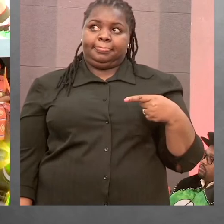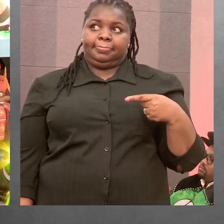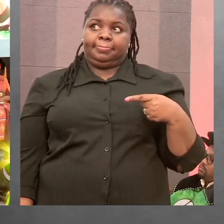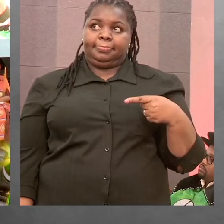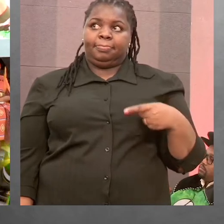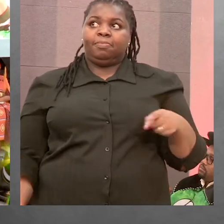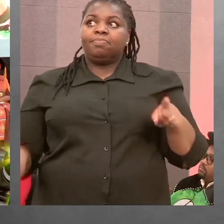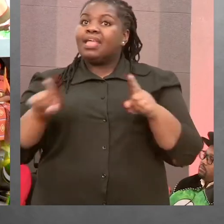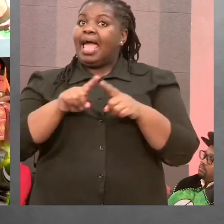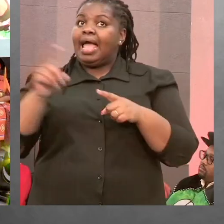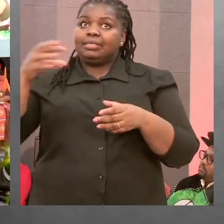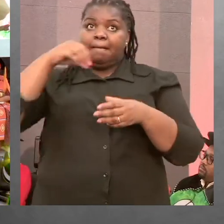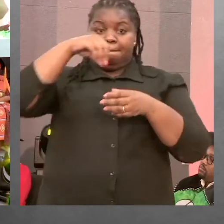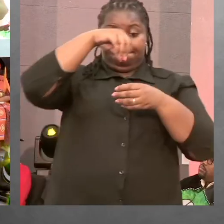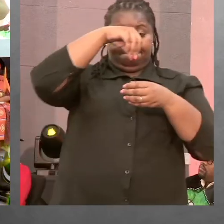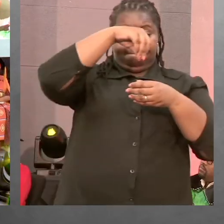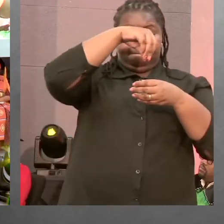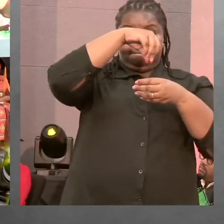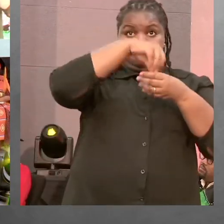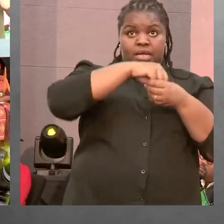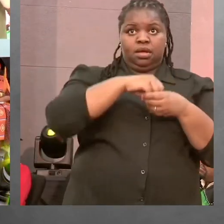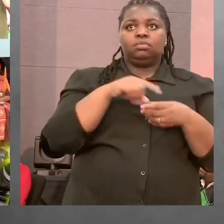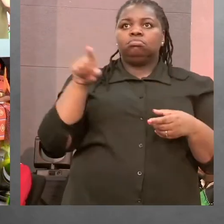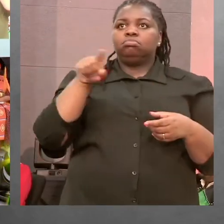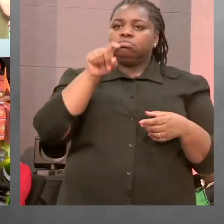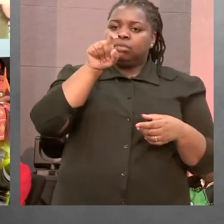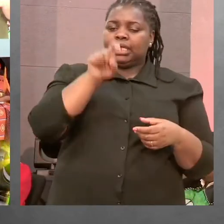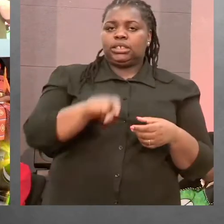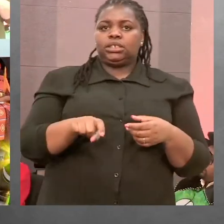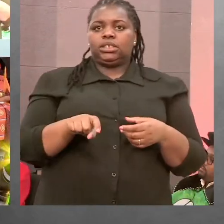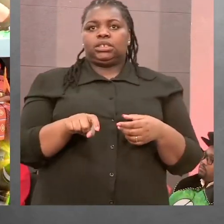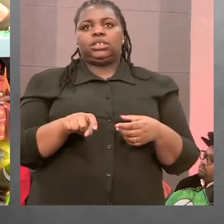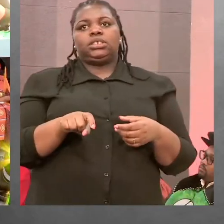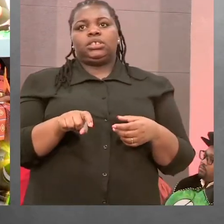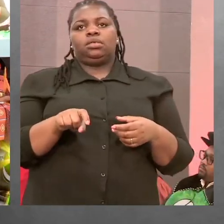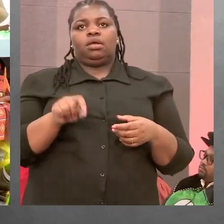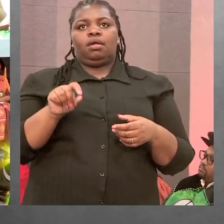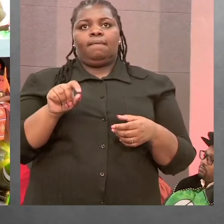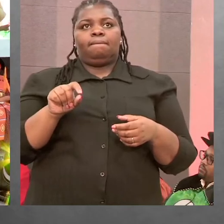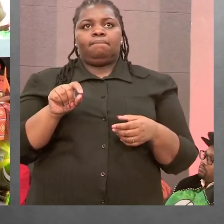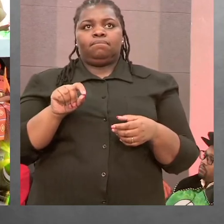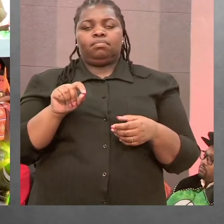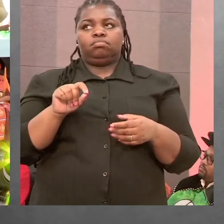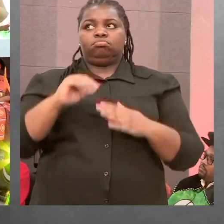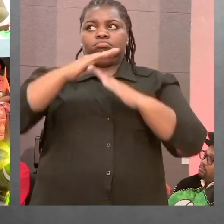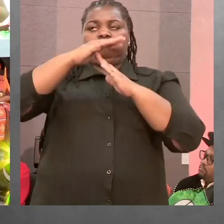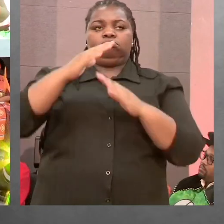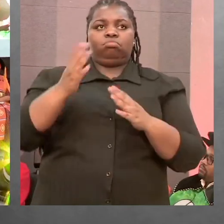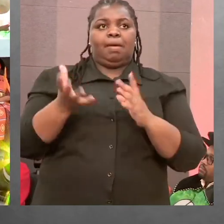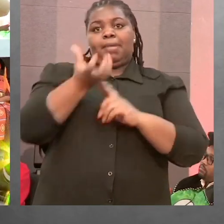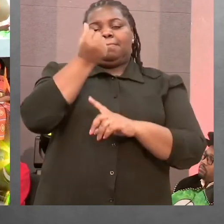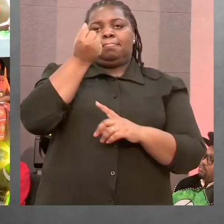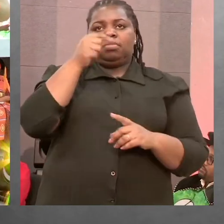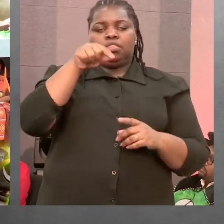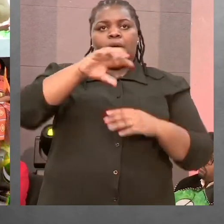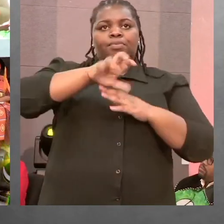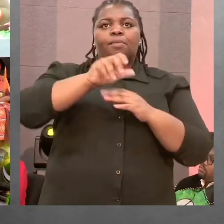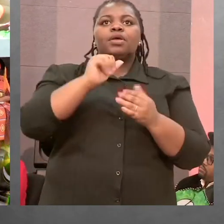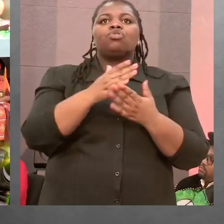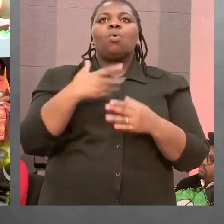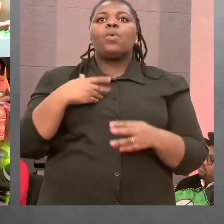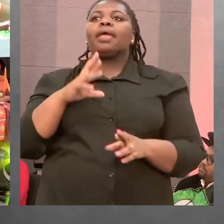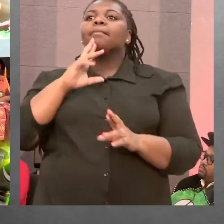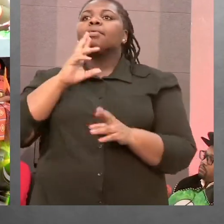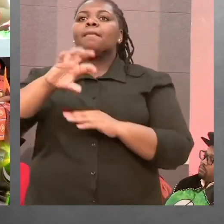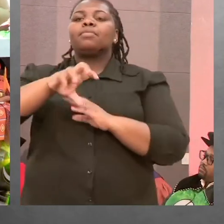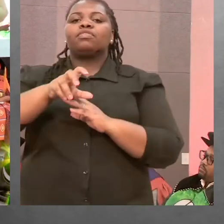As part of the pedestal that must enrich the province in responding to the